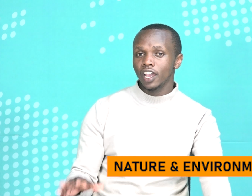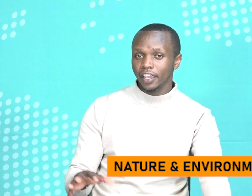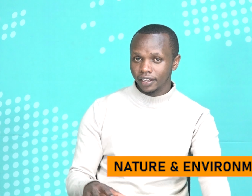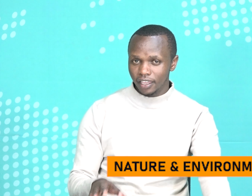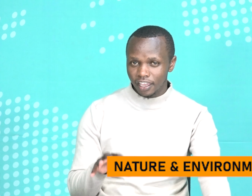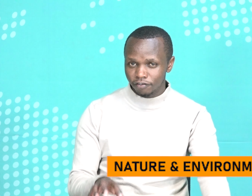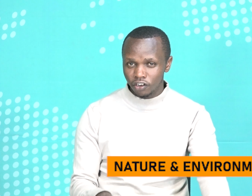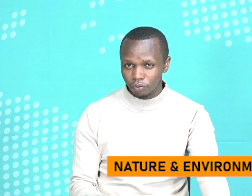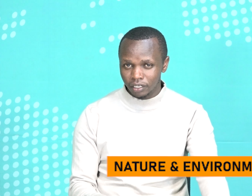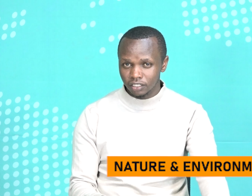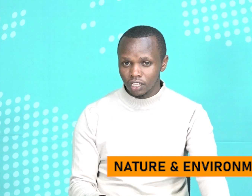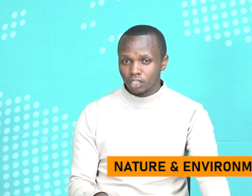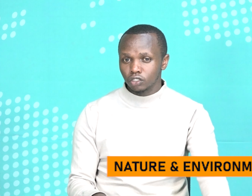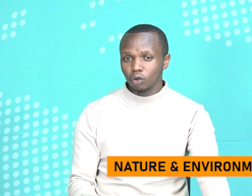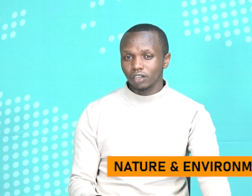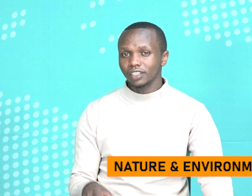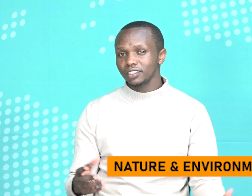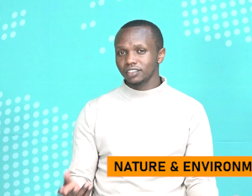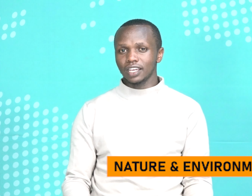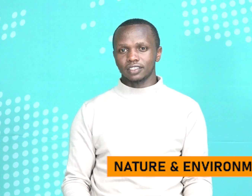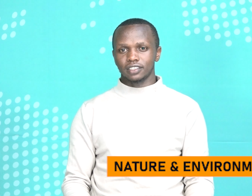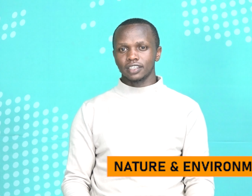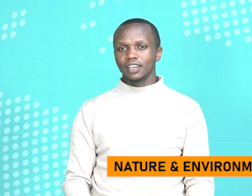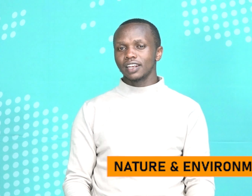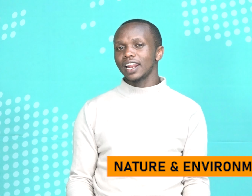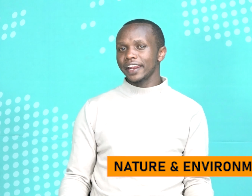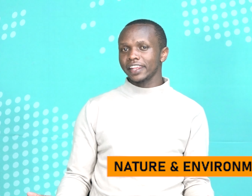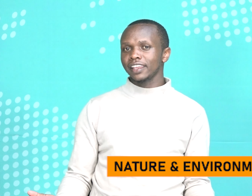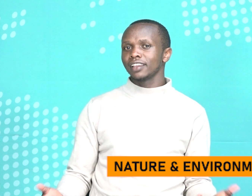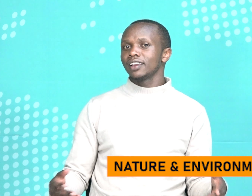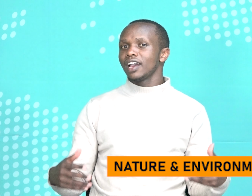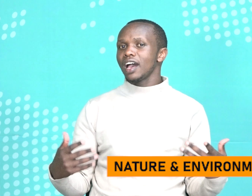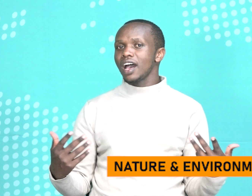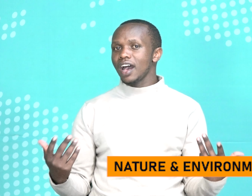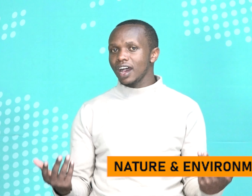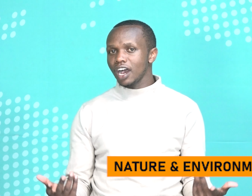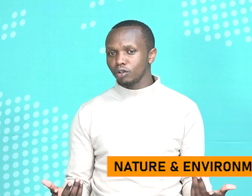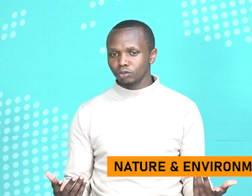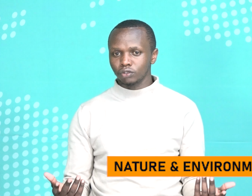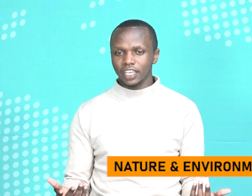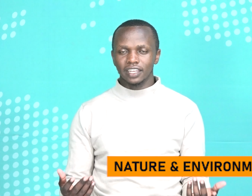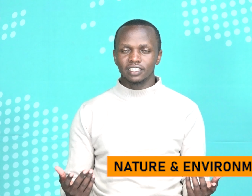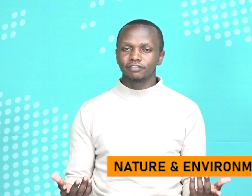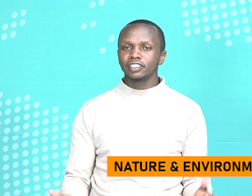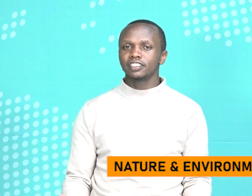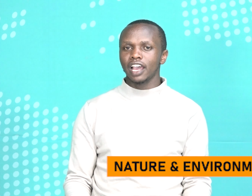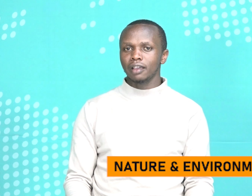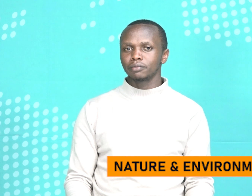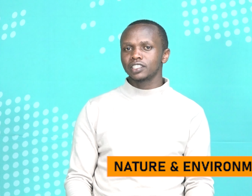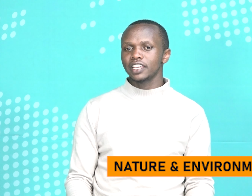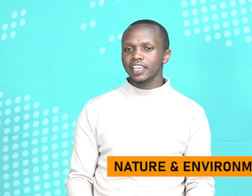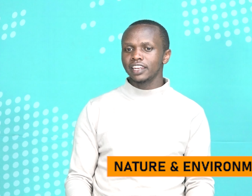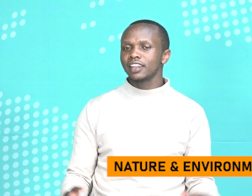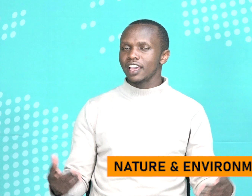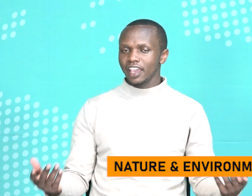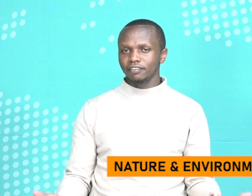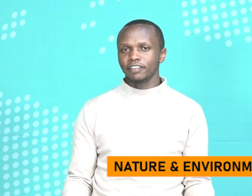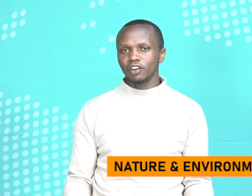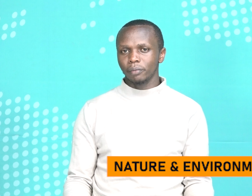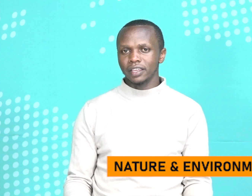and environment. So let's start learning how to say different terms in